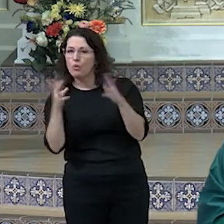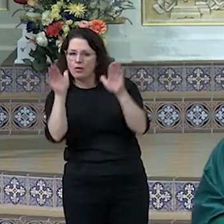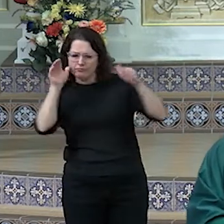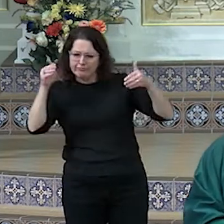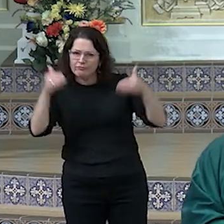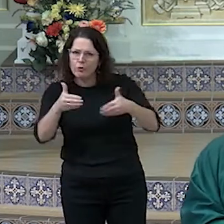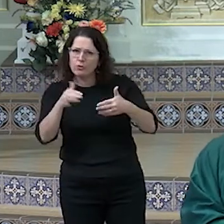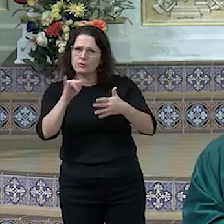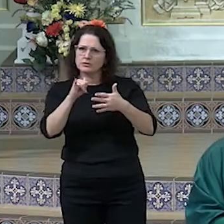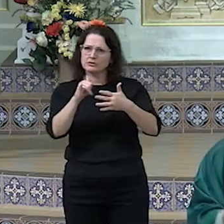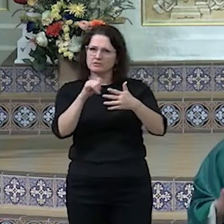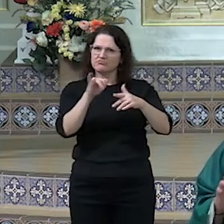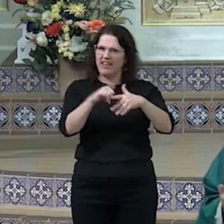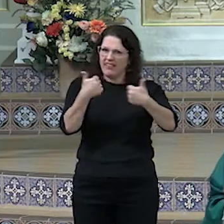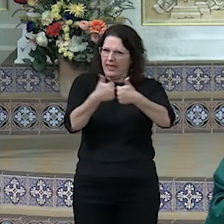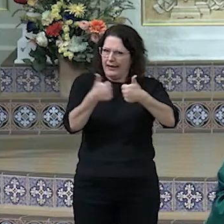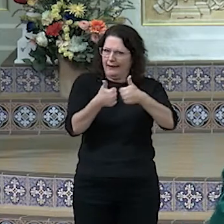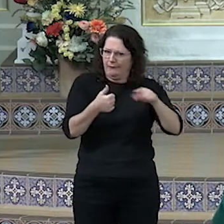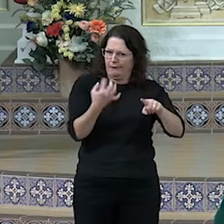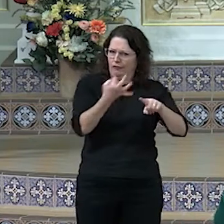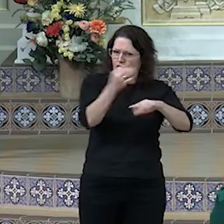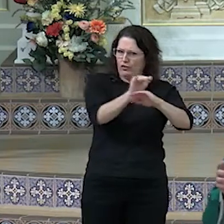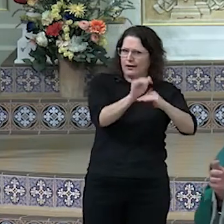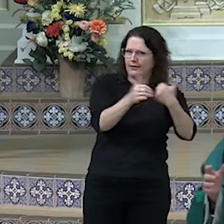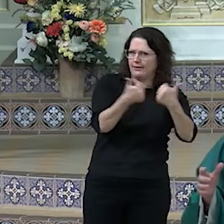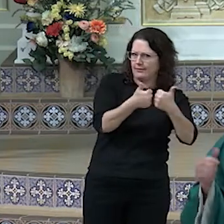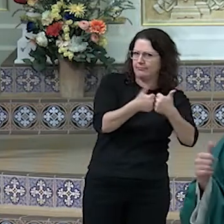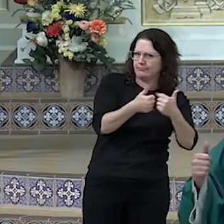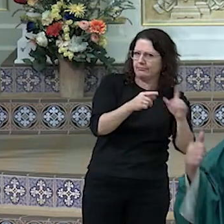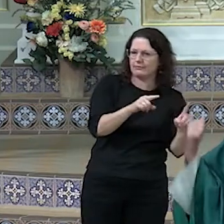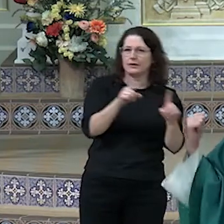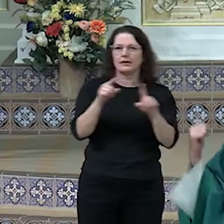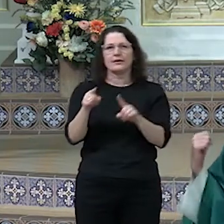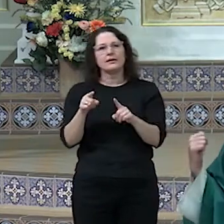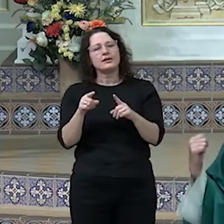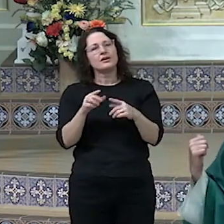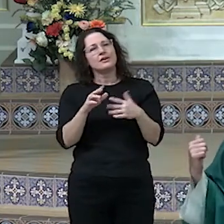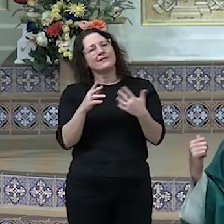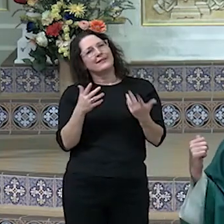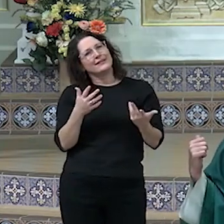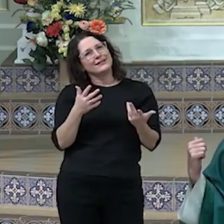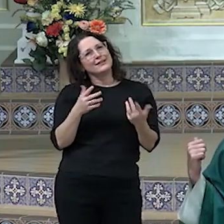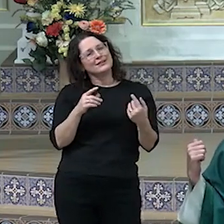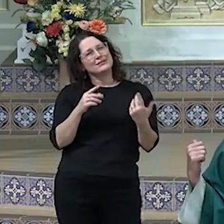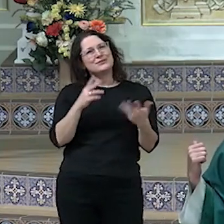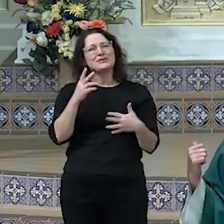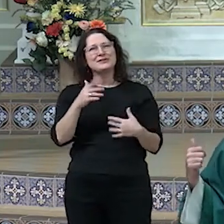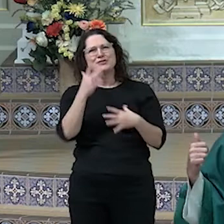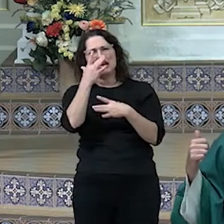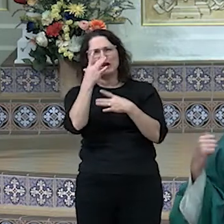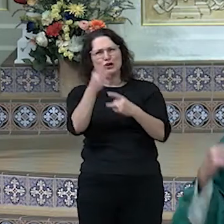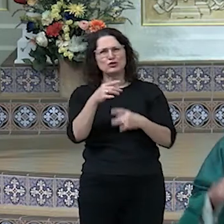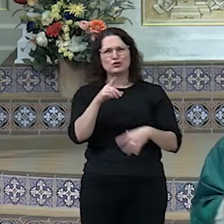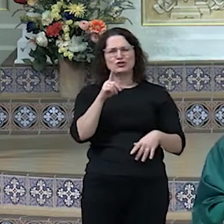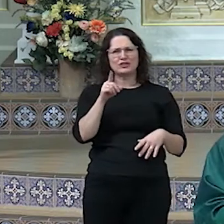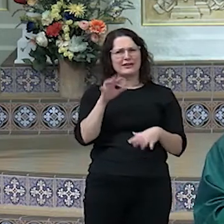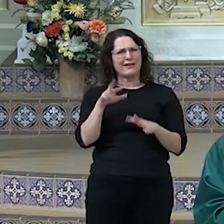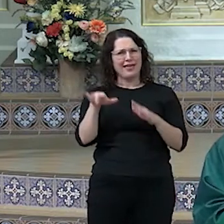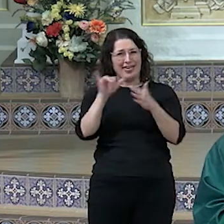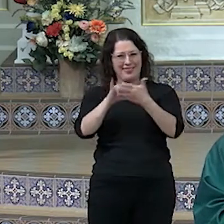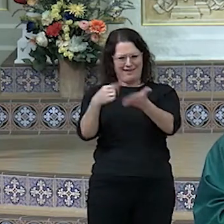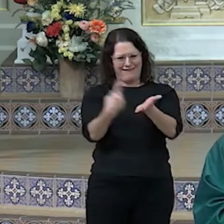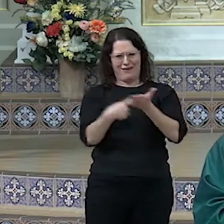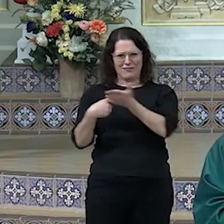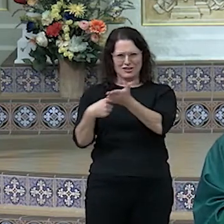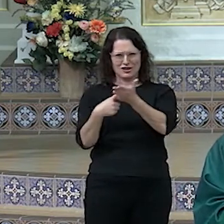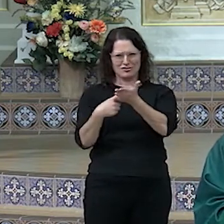before. And it was kind of the opposite of what the disciples were